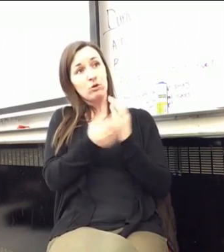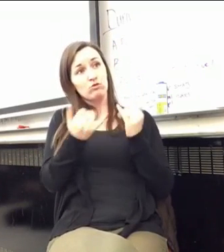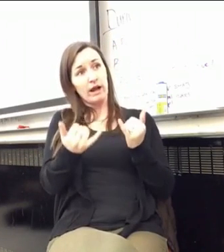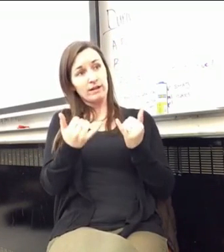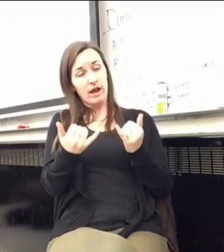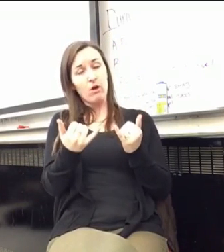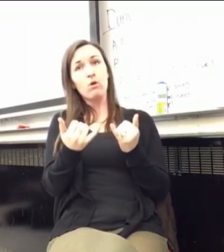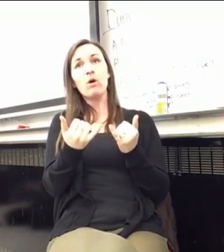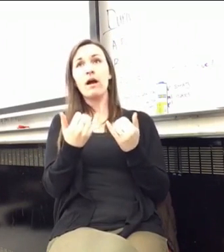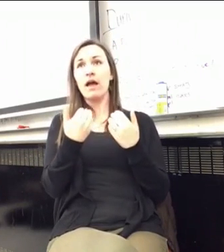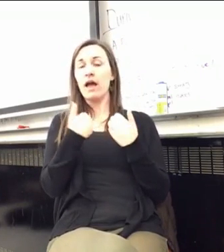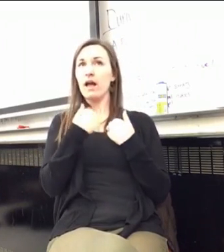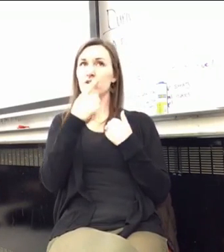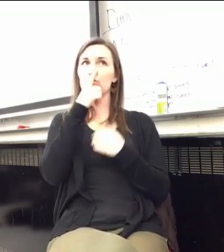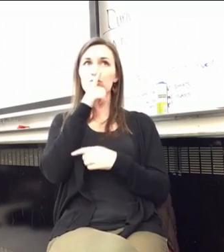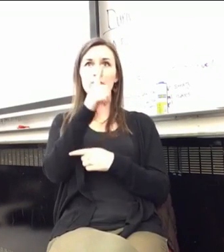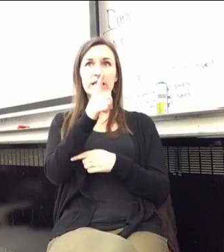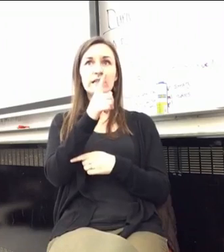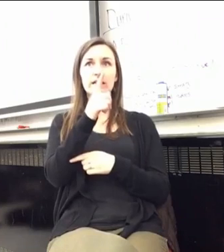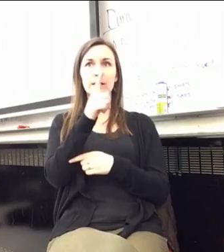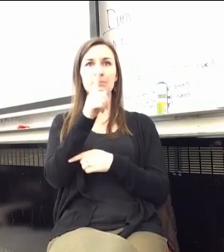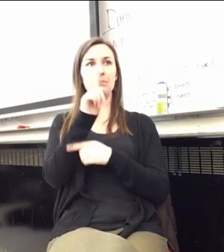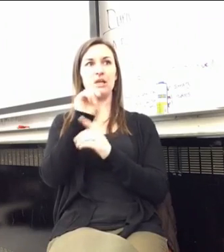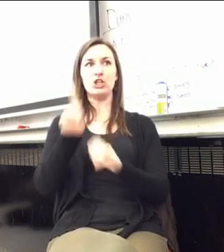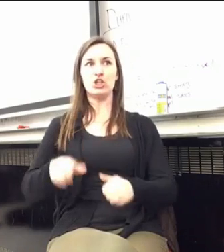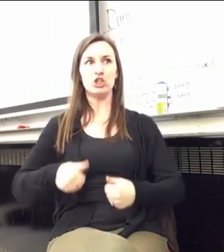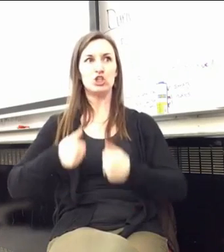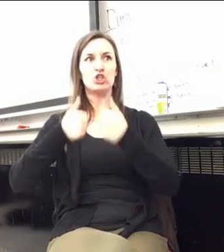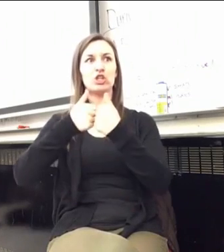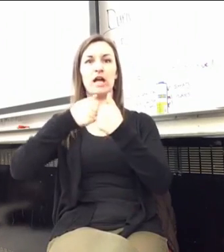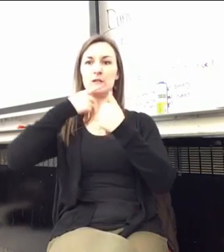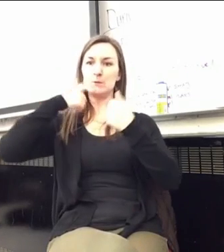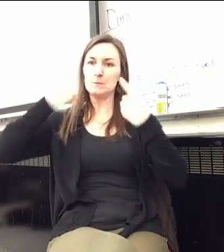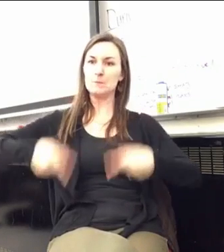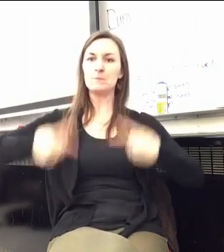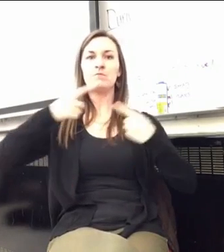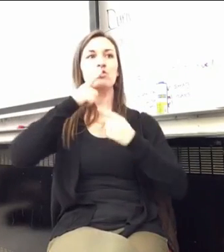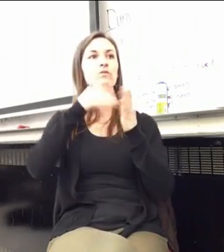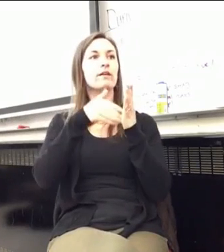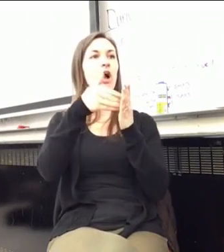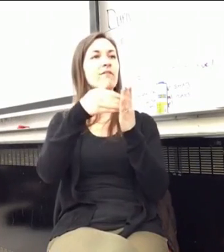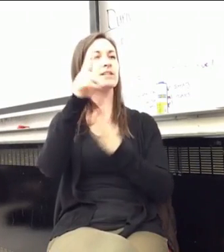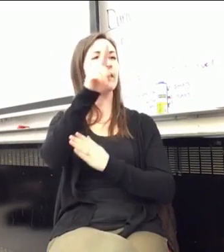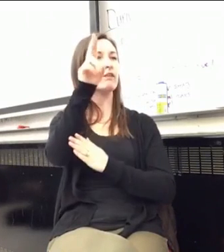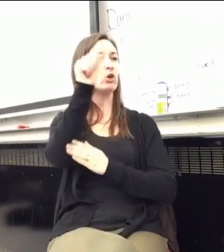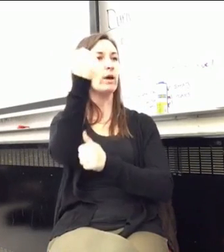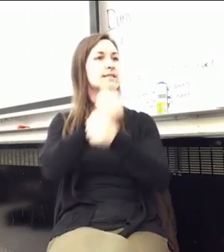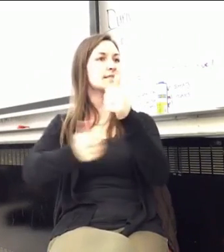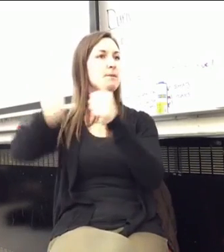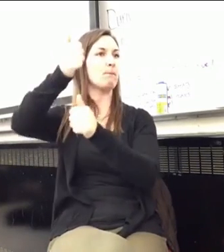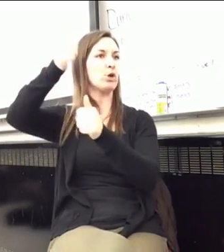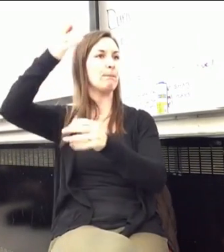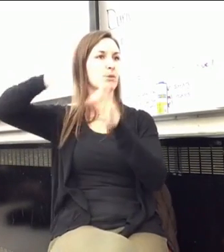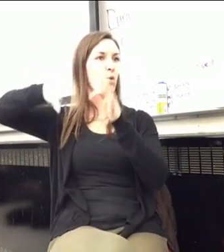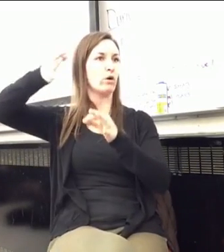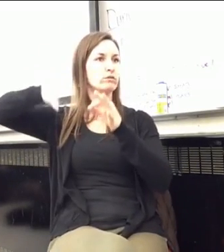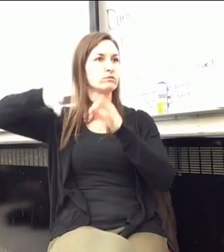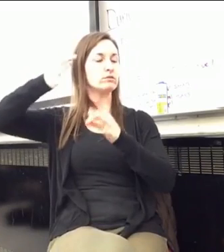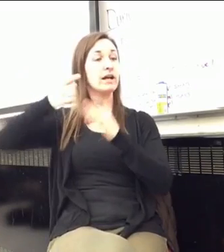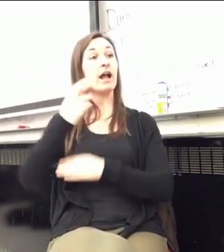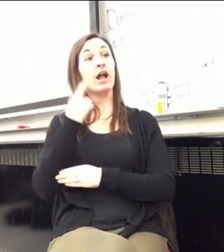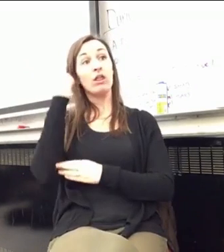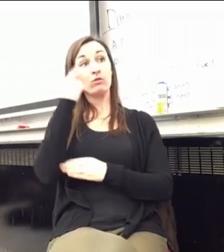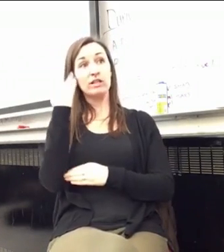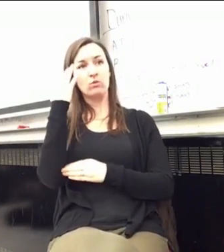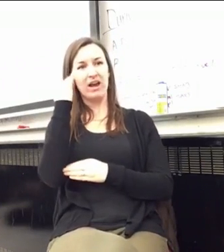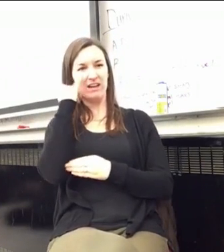been really one of the ones that have been challenged really often in the U.S. Supreme Court. And the reason why, if you will